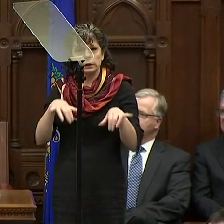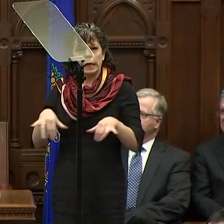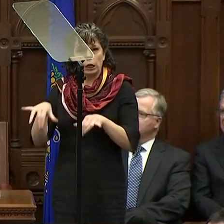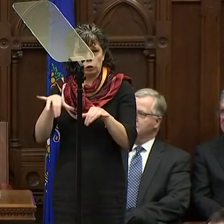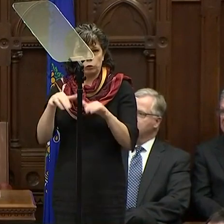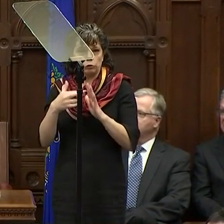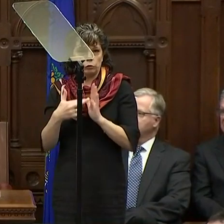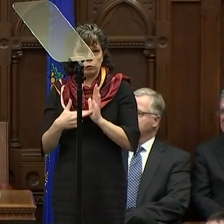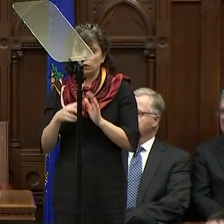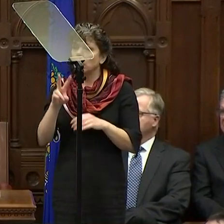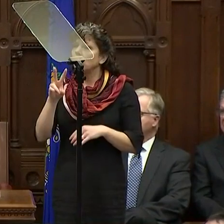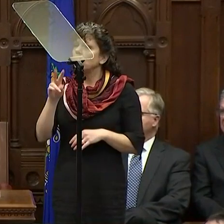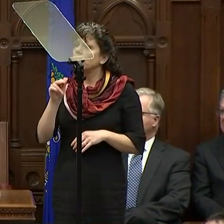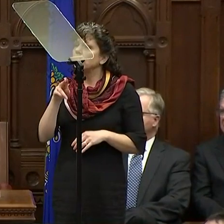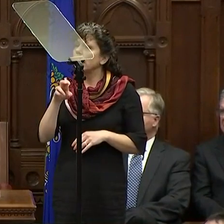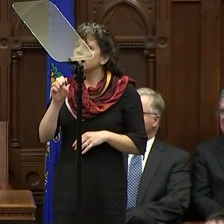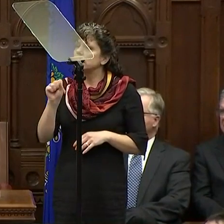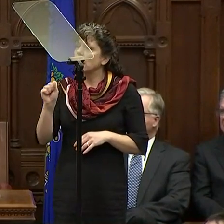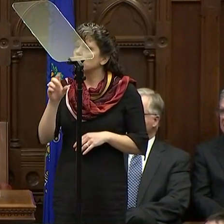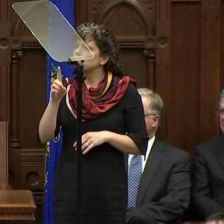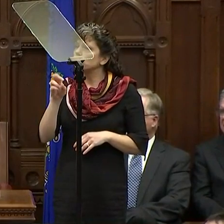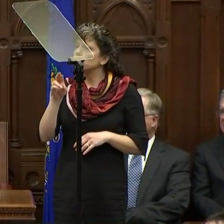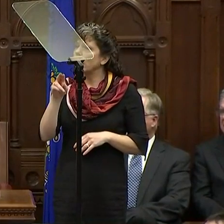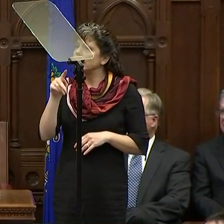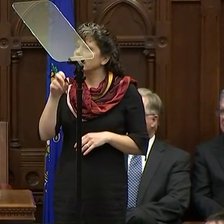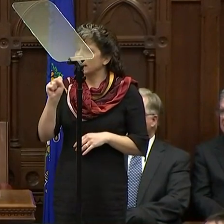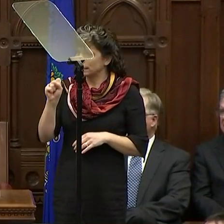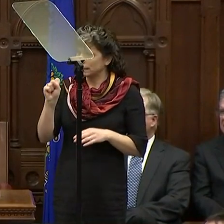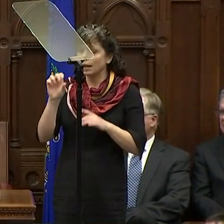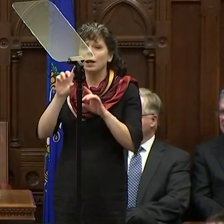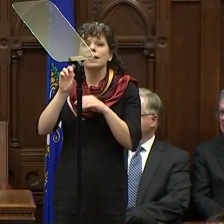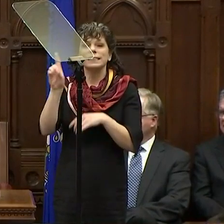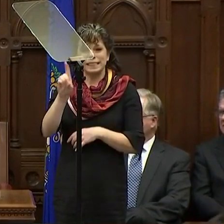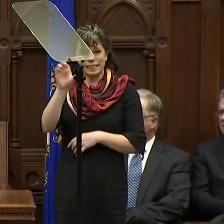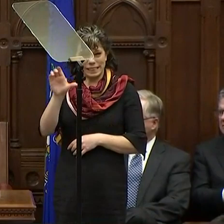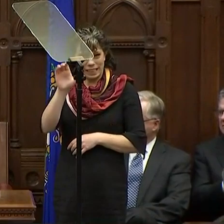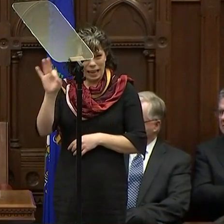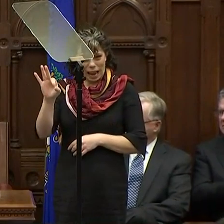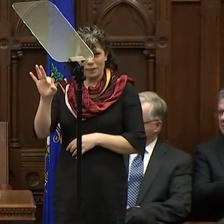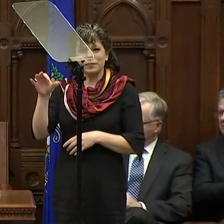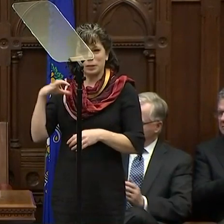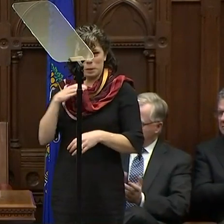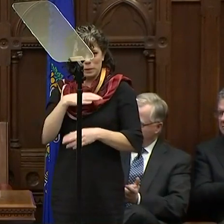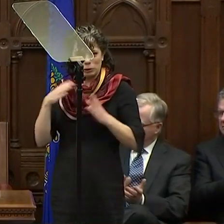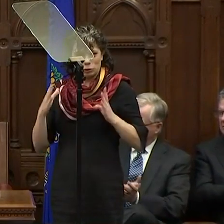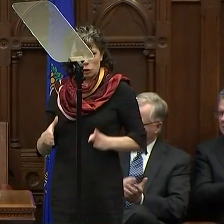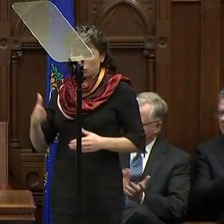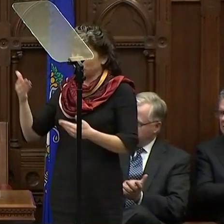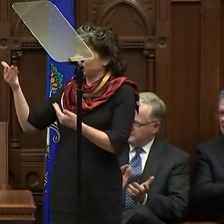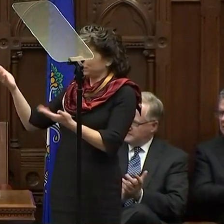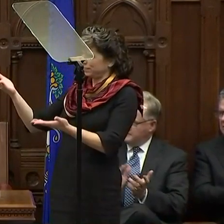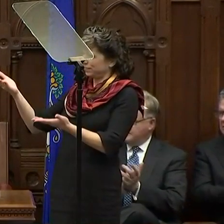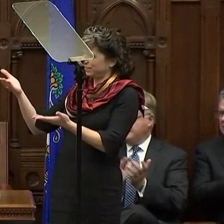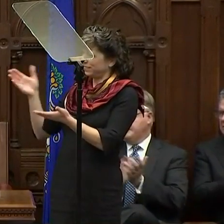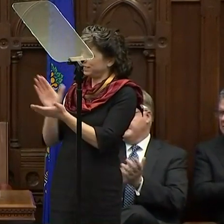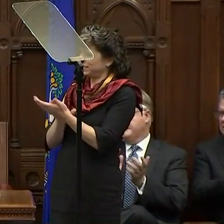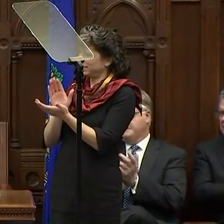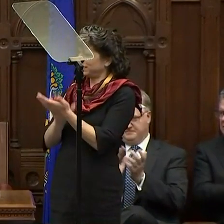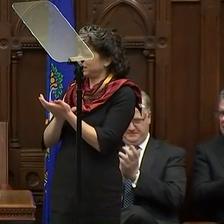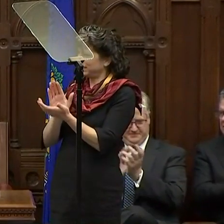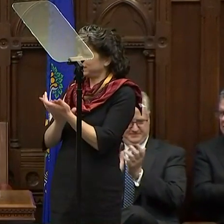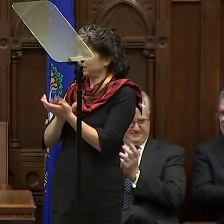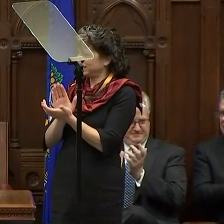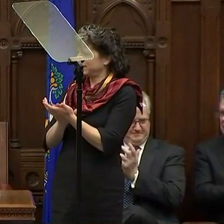there's Vanessa Durantes, our Commissioner of Department of Children and Families. Vanessa? Where's Vanessa?